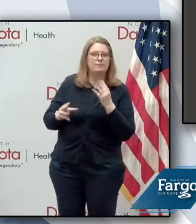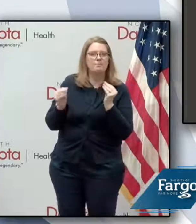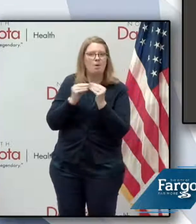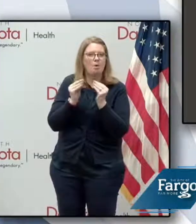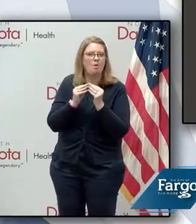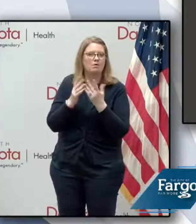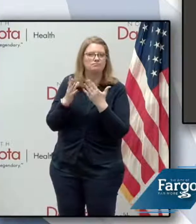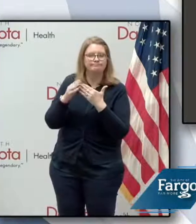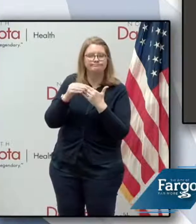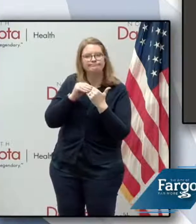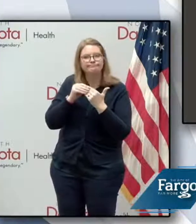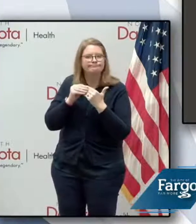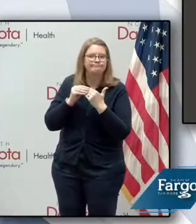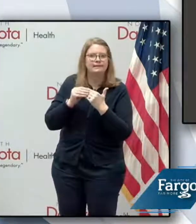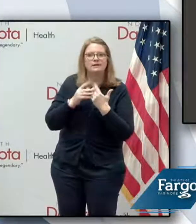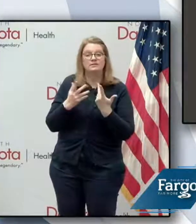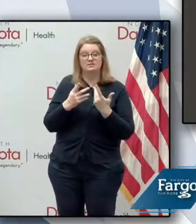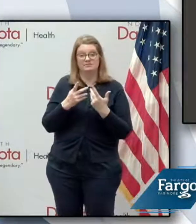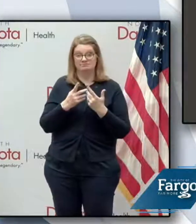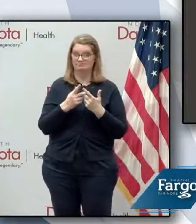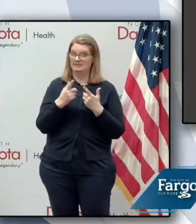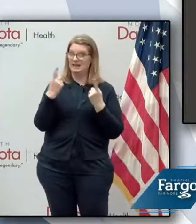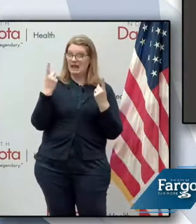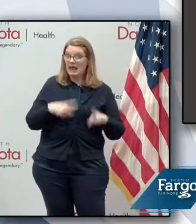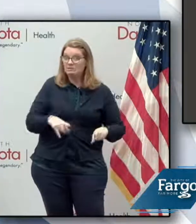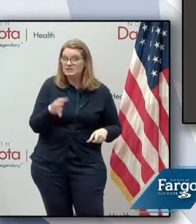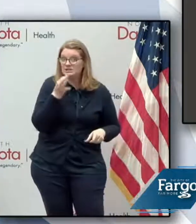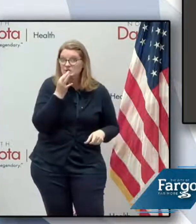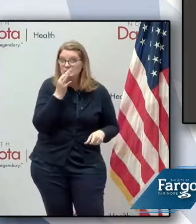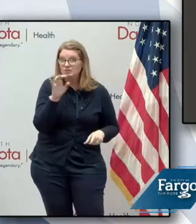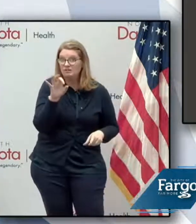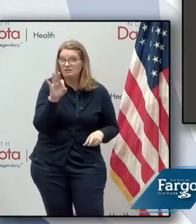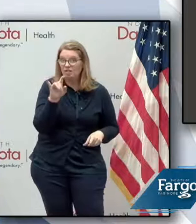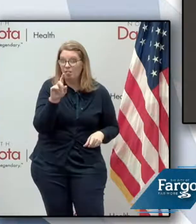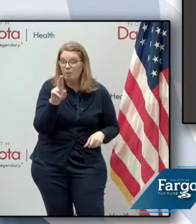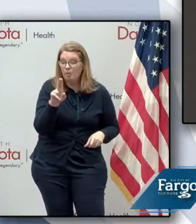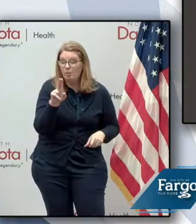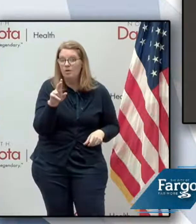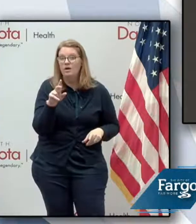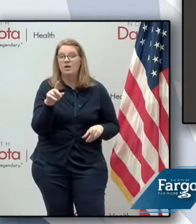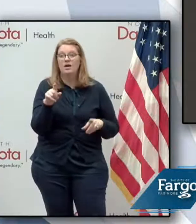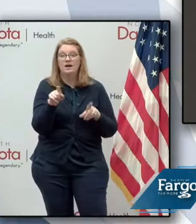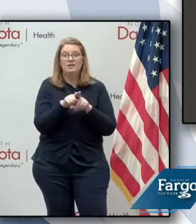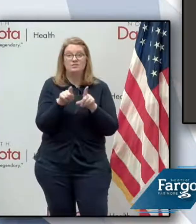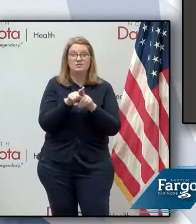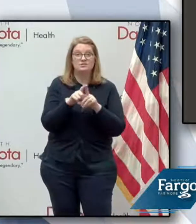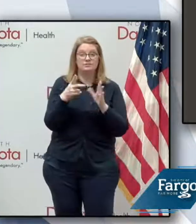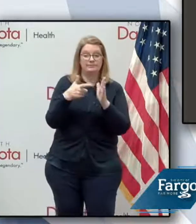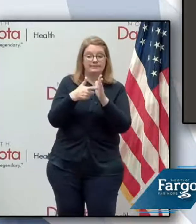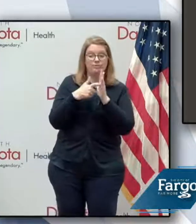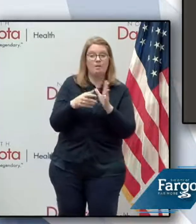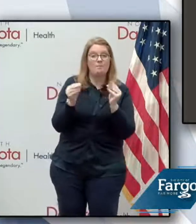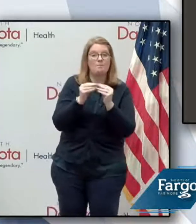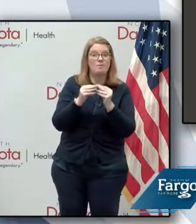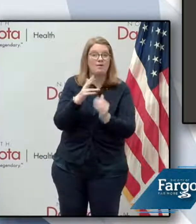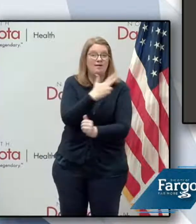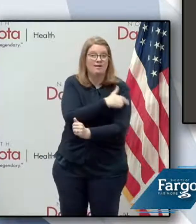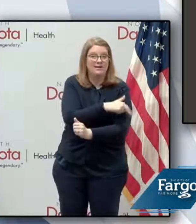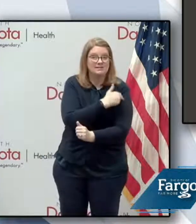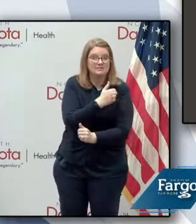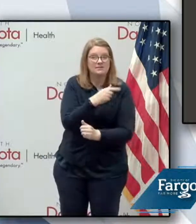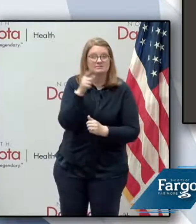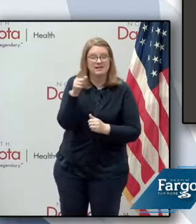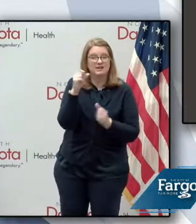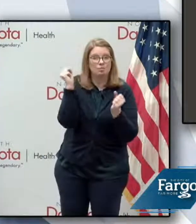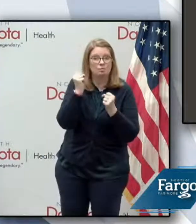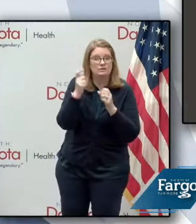coming months ahead when we've got flu season, and we typically always have higher demand for hospital care in the wintertime in North Dakota, but